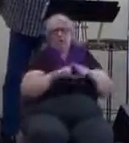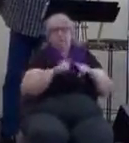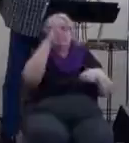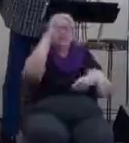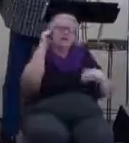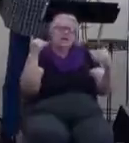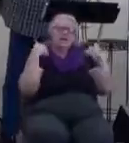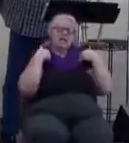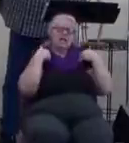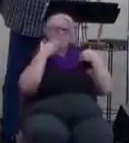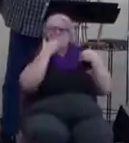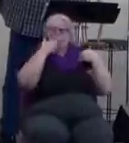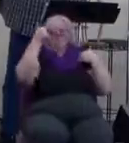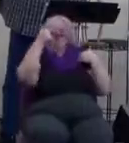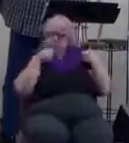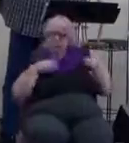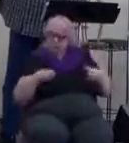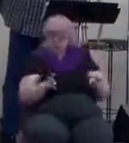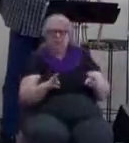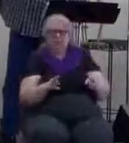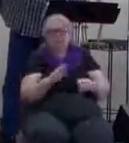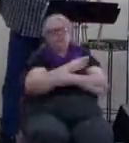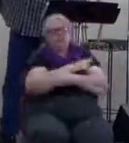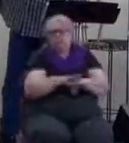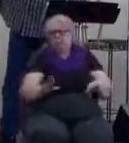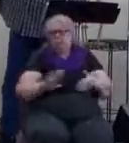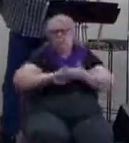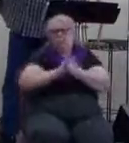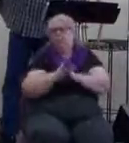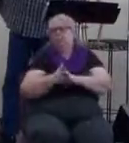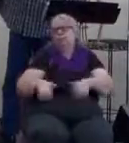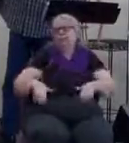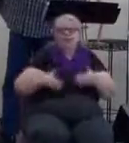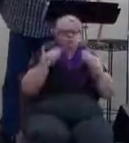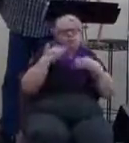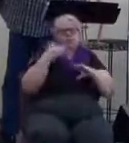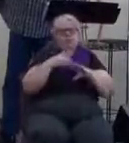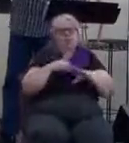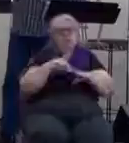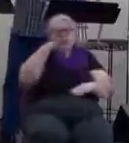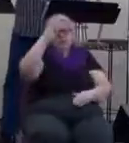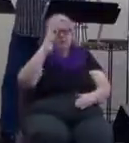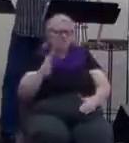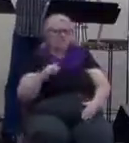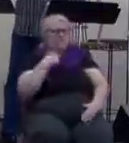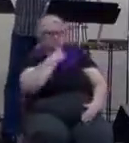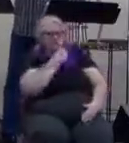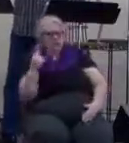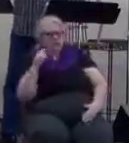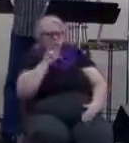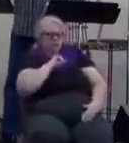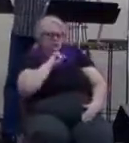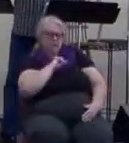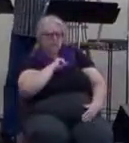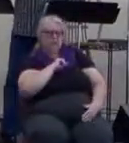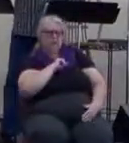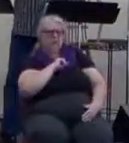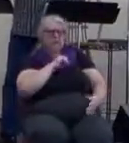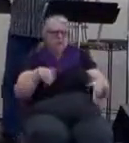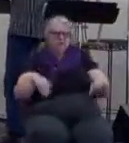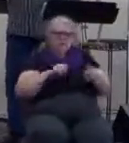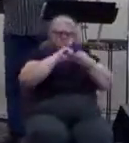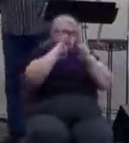furious at him. Don't become furious at God's conviction. Let it change your heart. There are